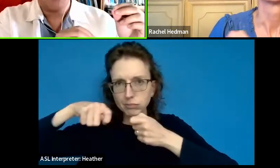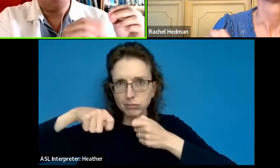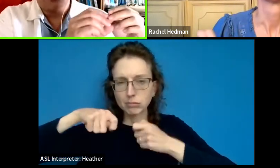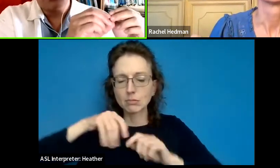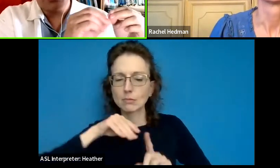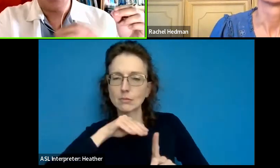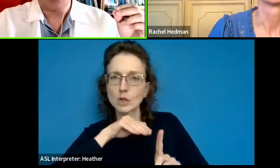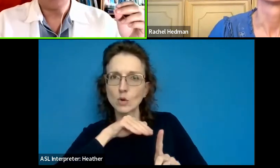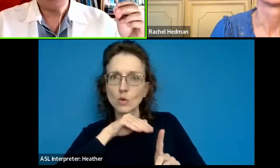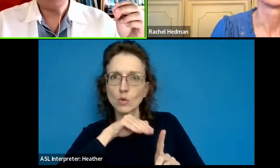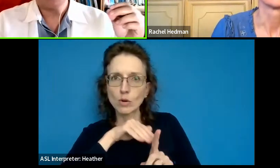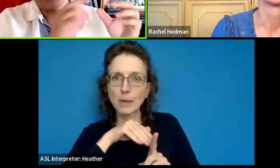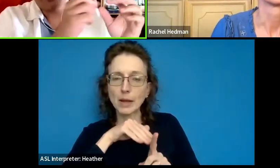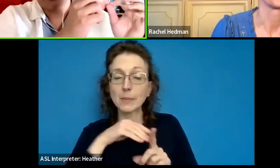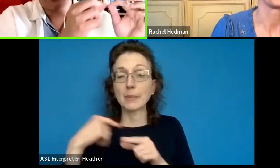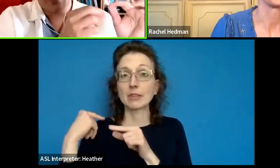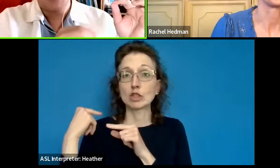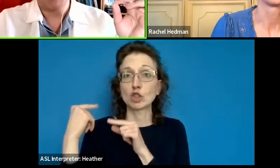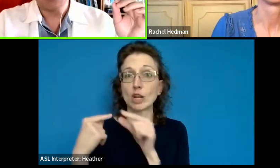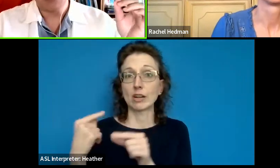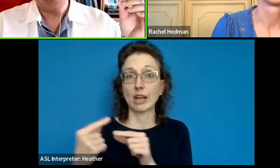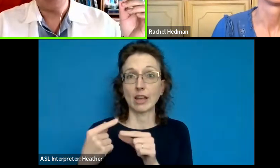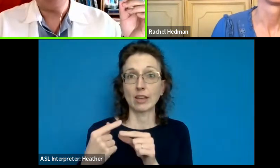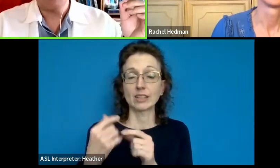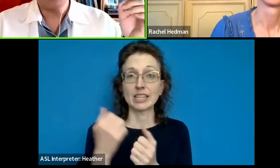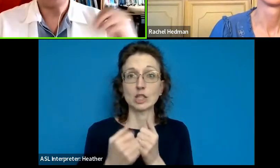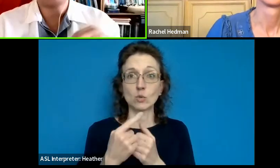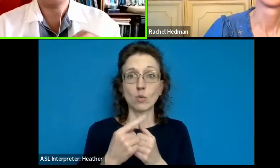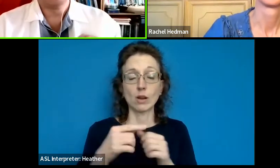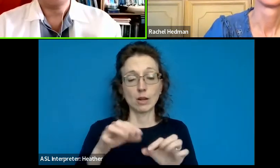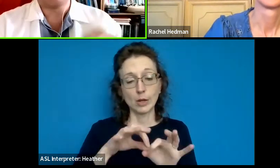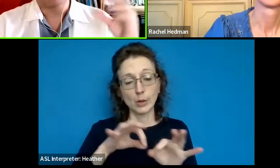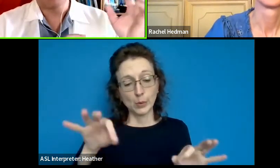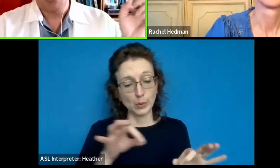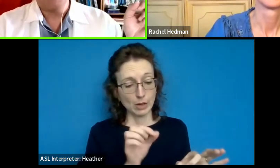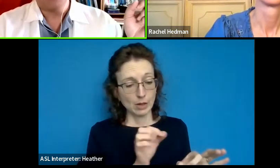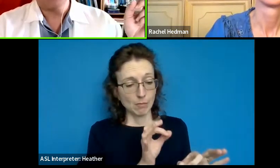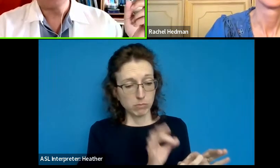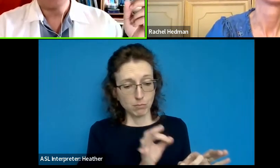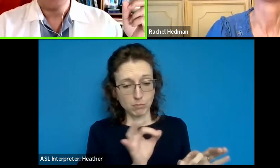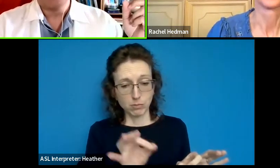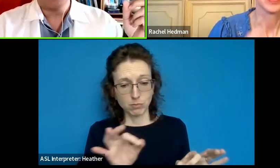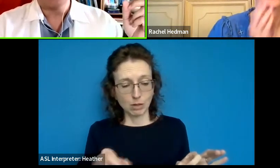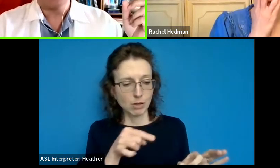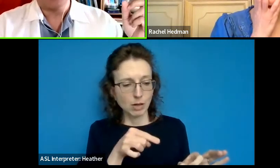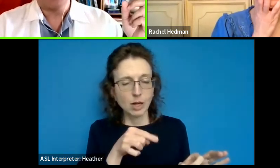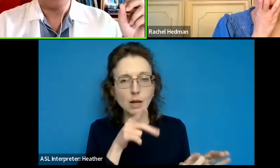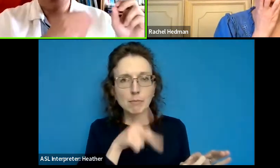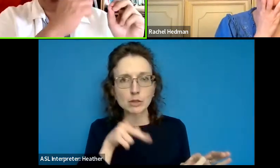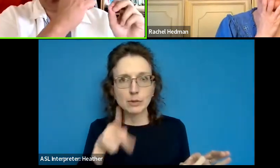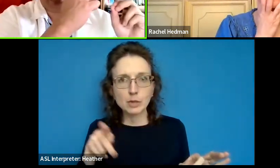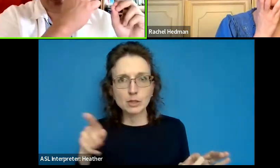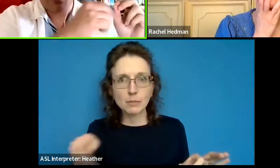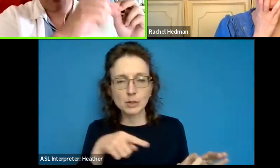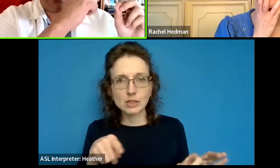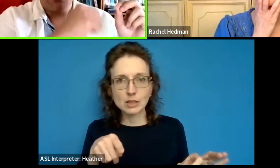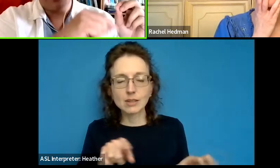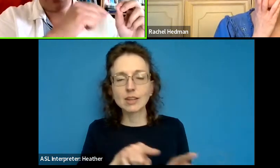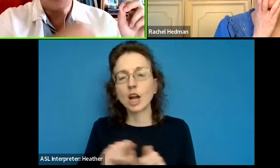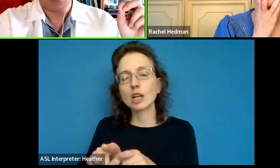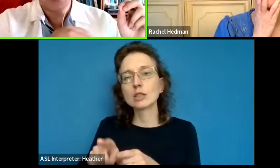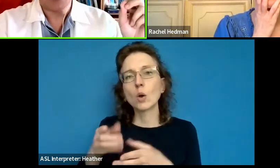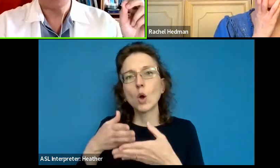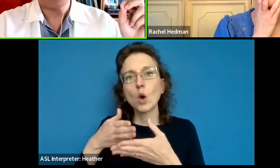them of the genealogy. So each knot represent a individual. There are carvings that also would